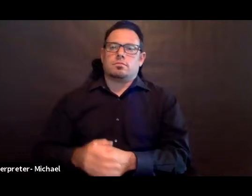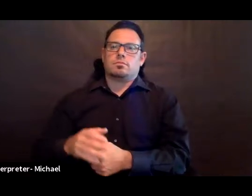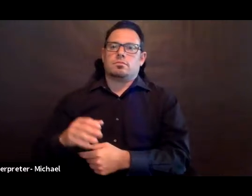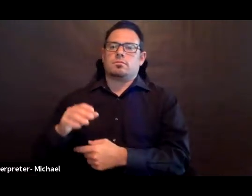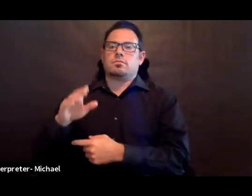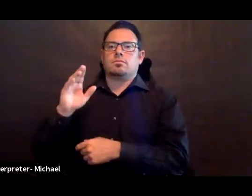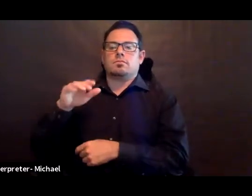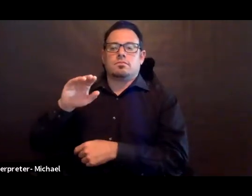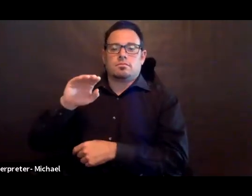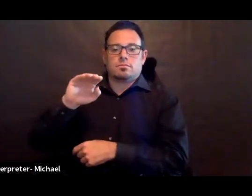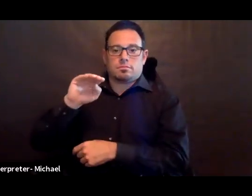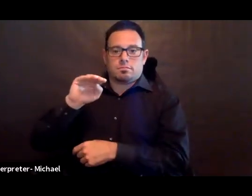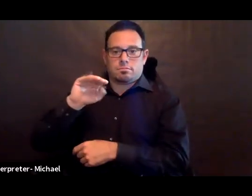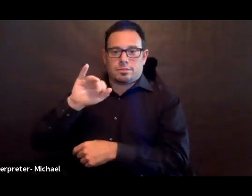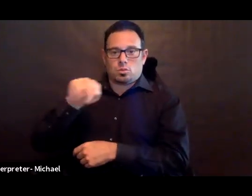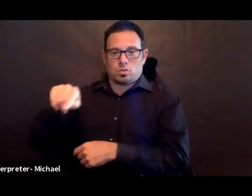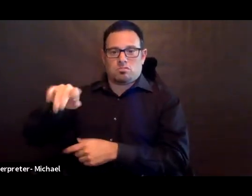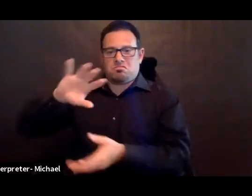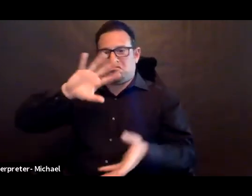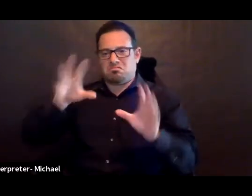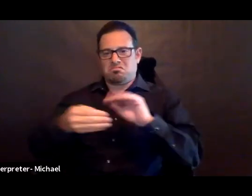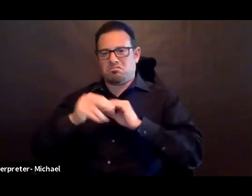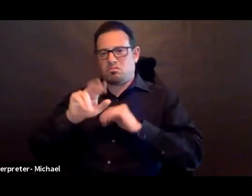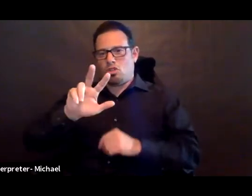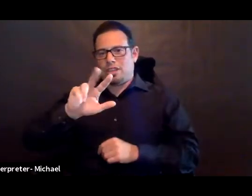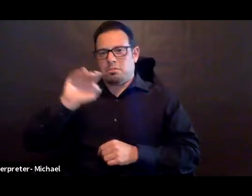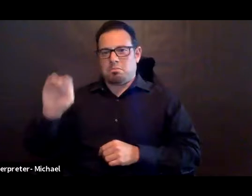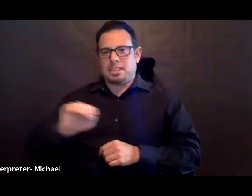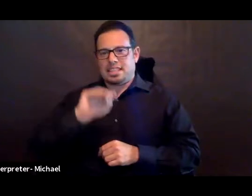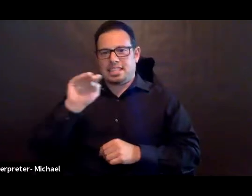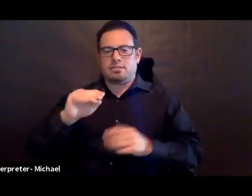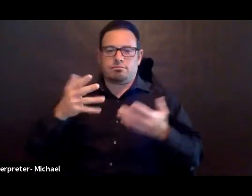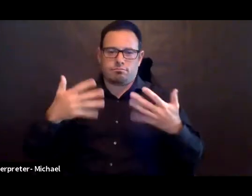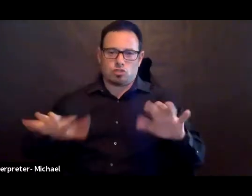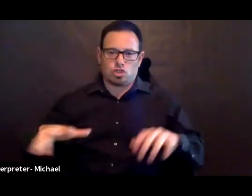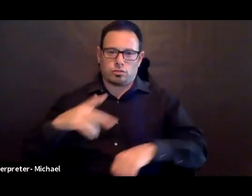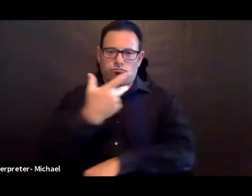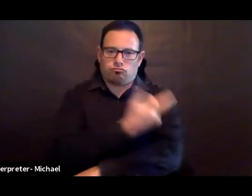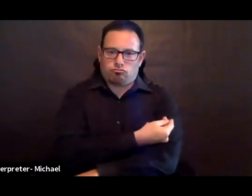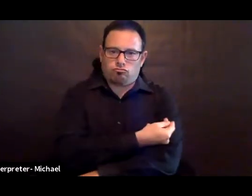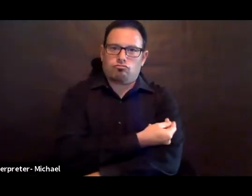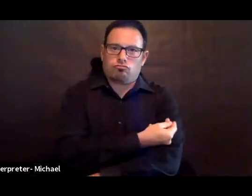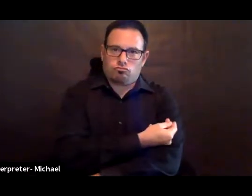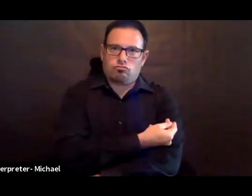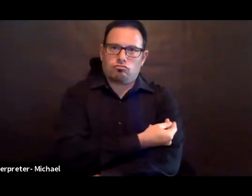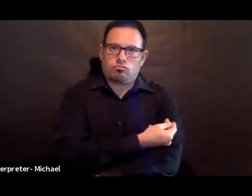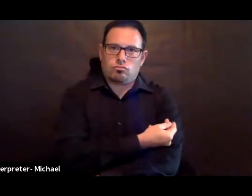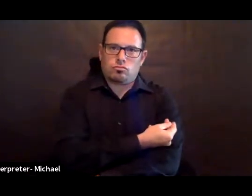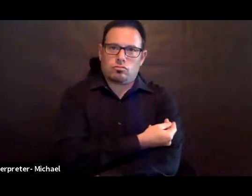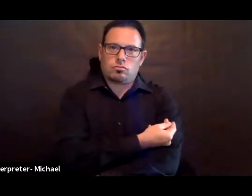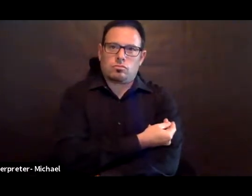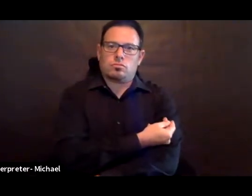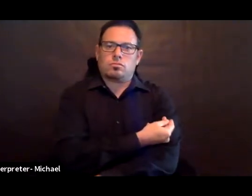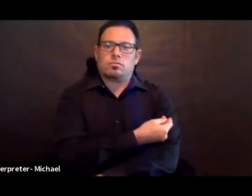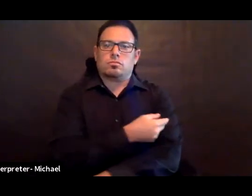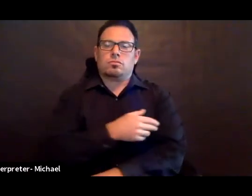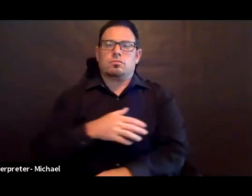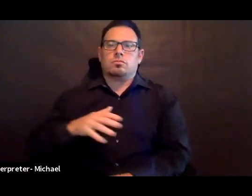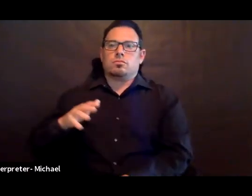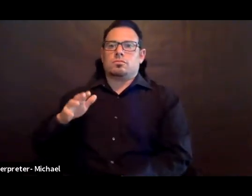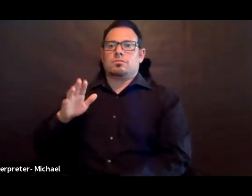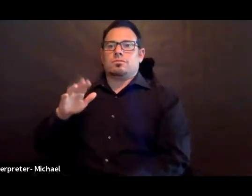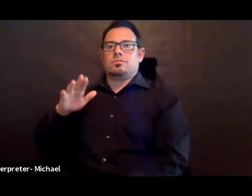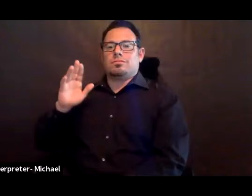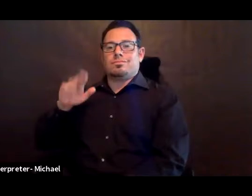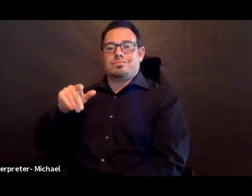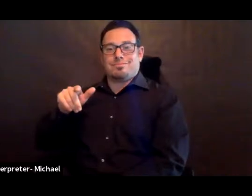less than 0.1%. The vaccines protect against COVID-19 disease, including the variants, and they're